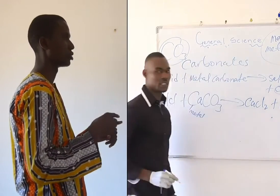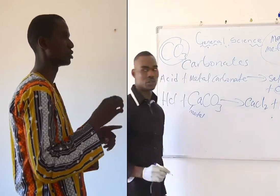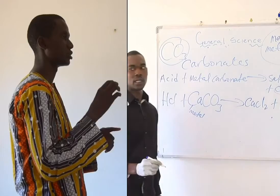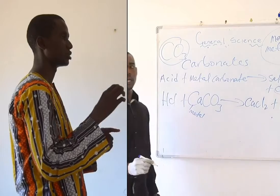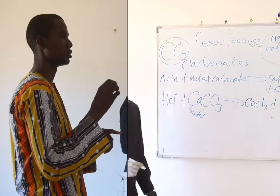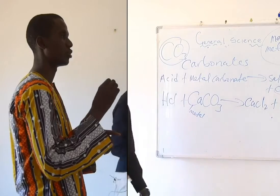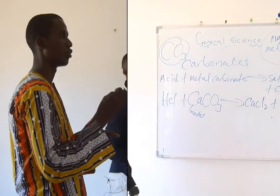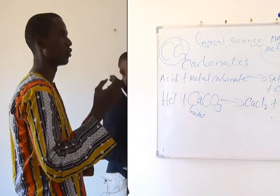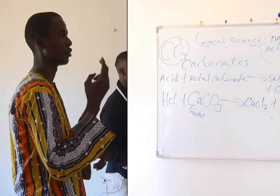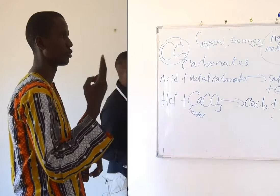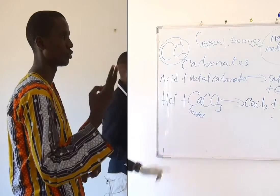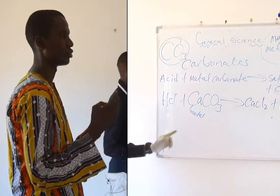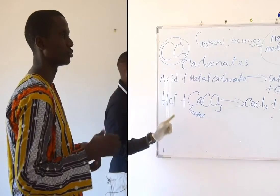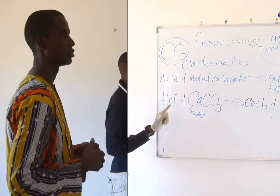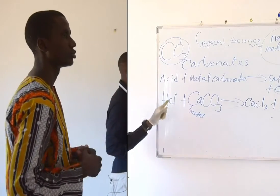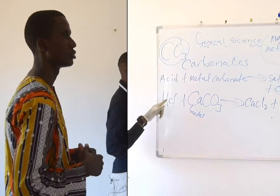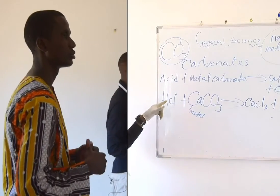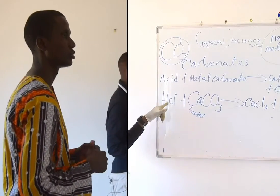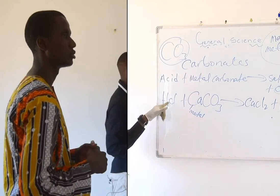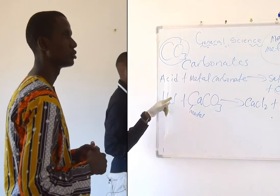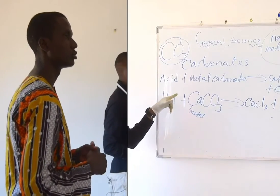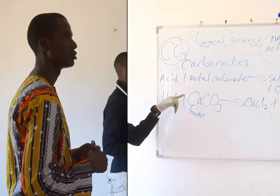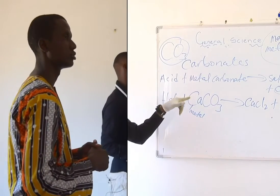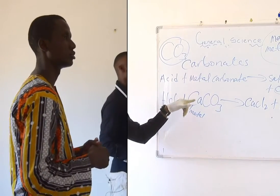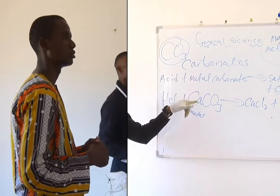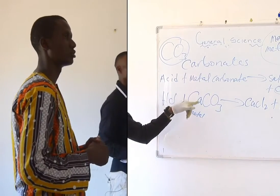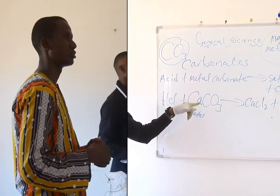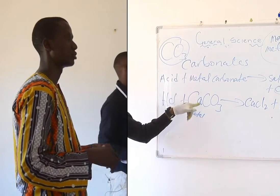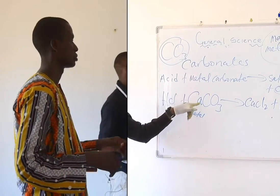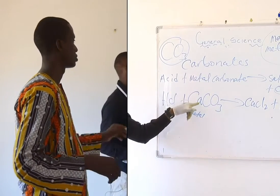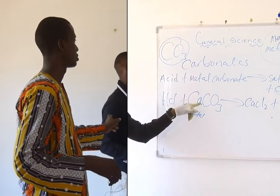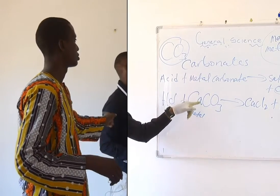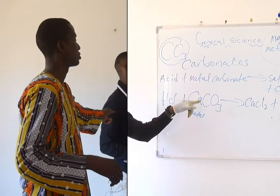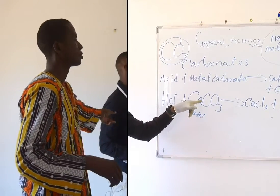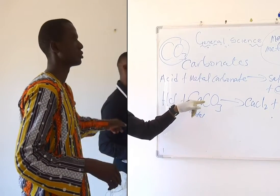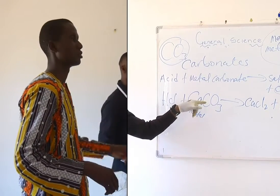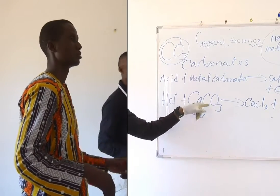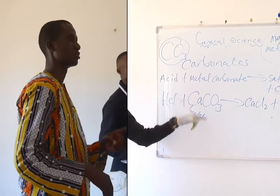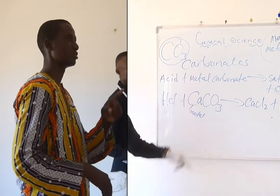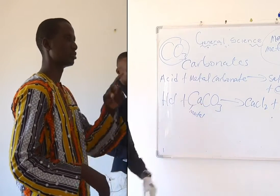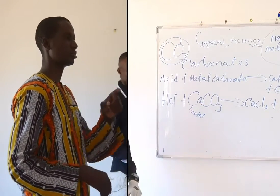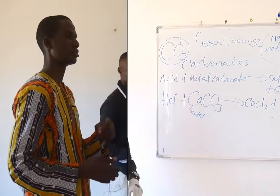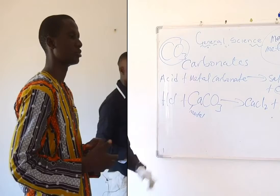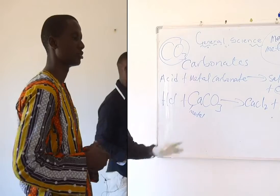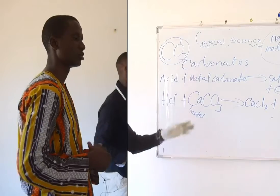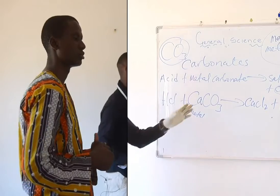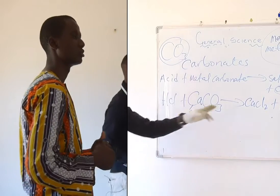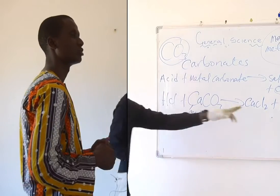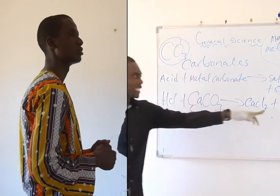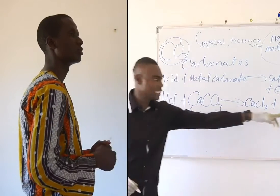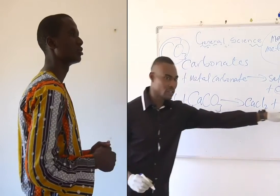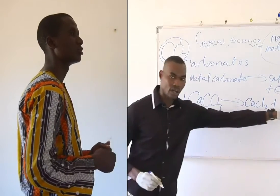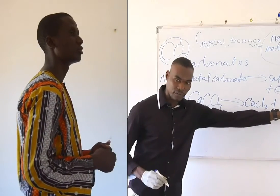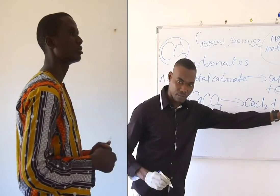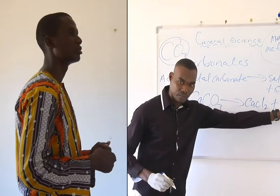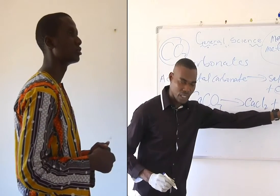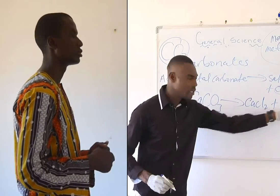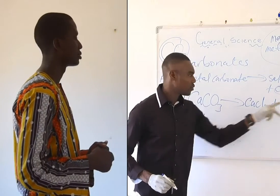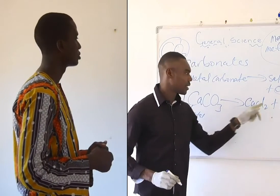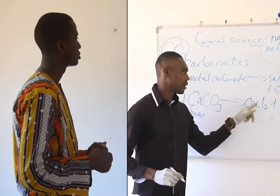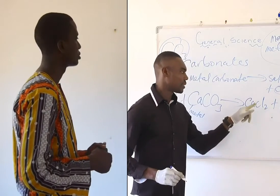dioxide. This is what happens now whenever acid react with calcium carbonate. Carbon dioxide gas is given